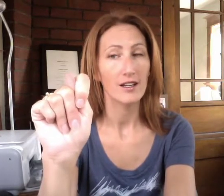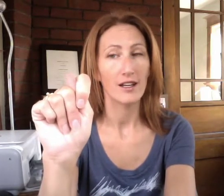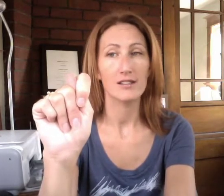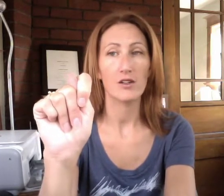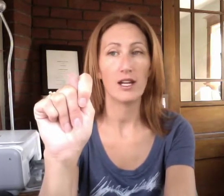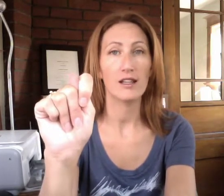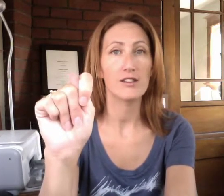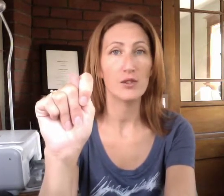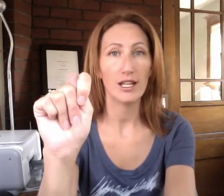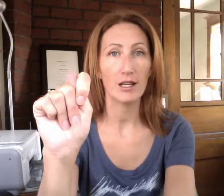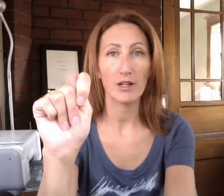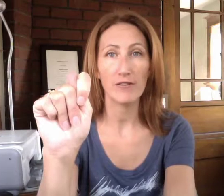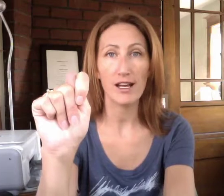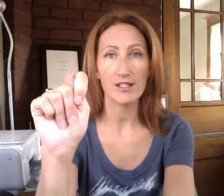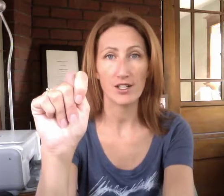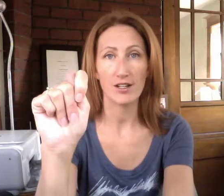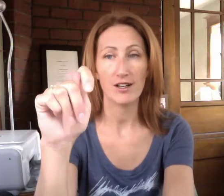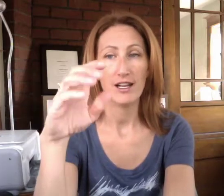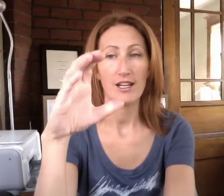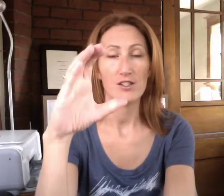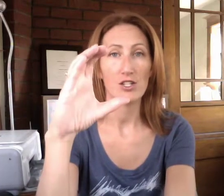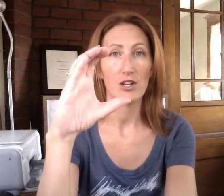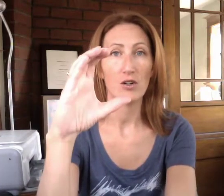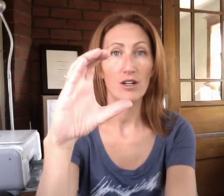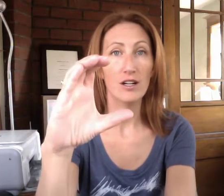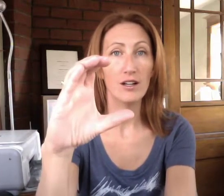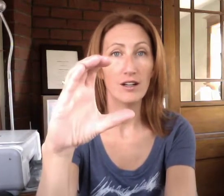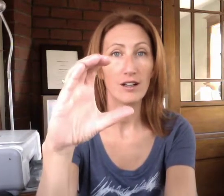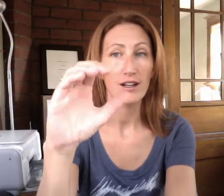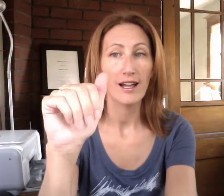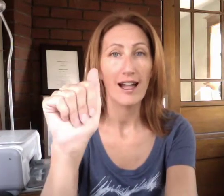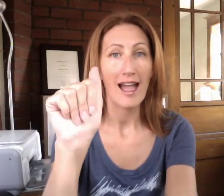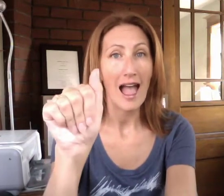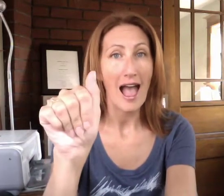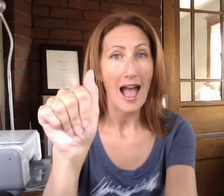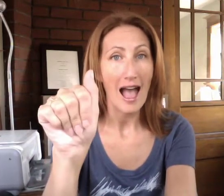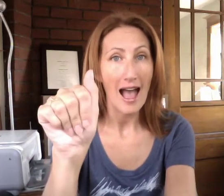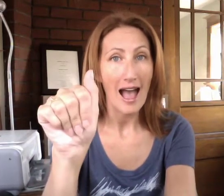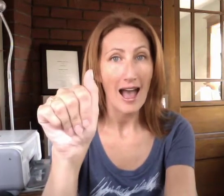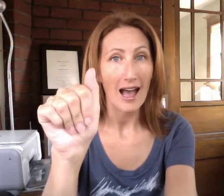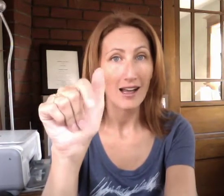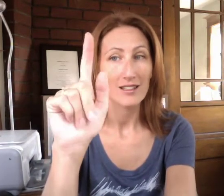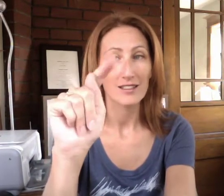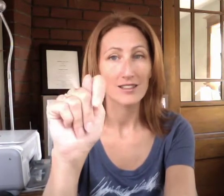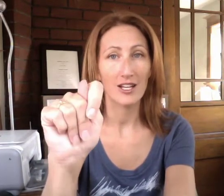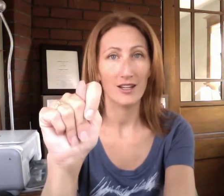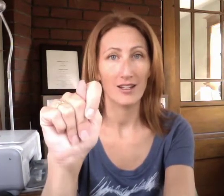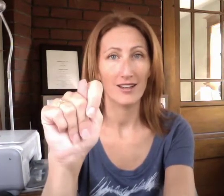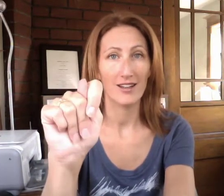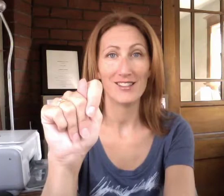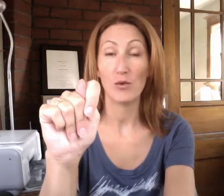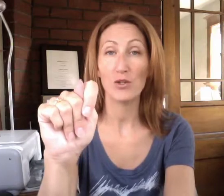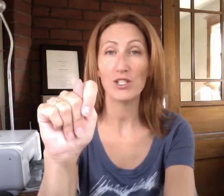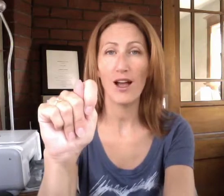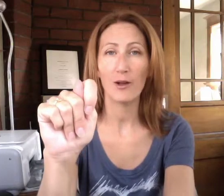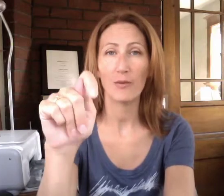I'd say, "Okay, let's do it again, but faster." And so she'd go K, ah, T. I'd say one more time,